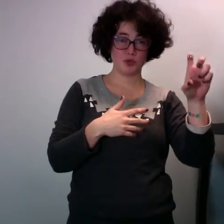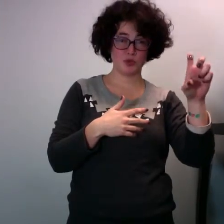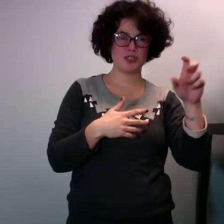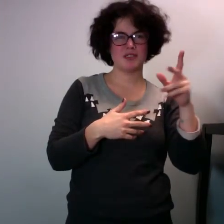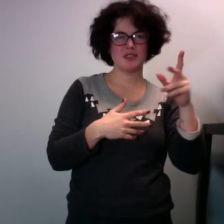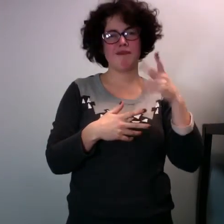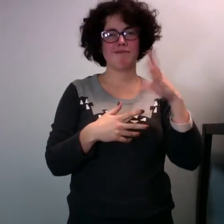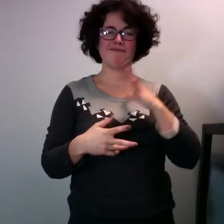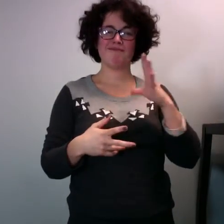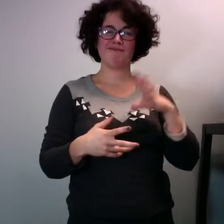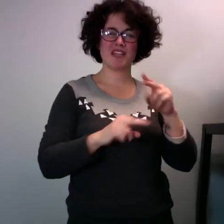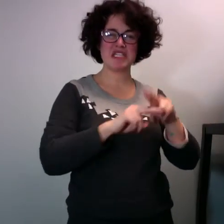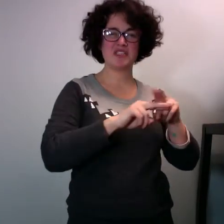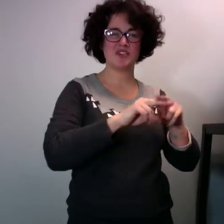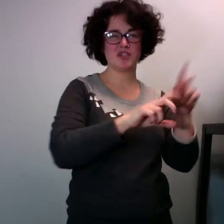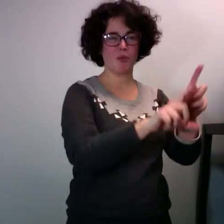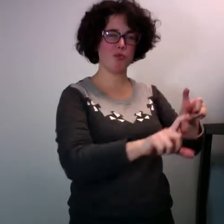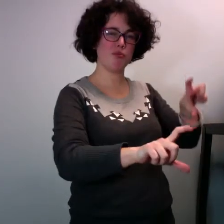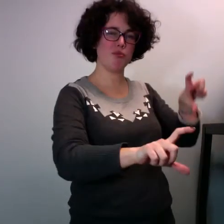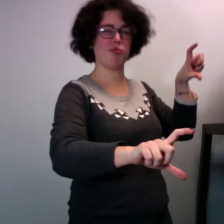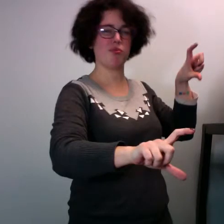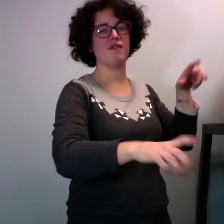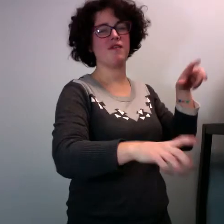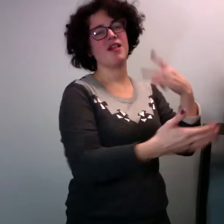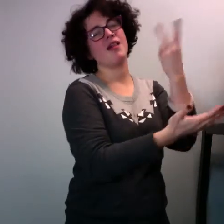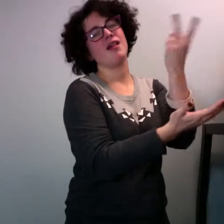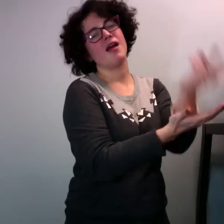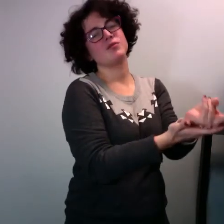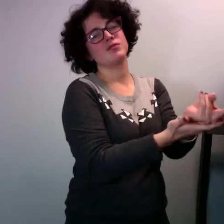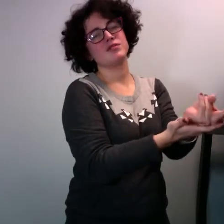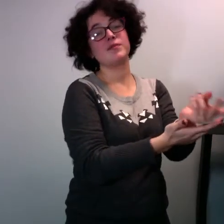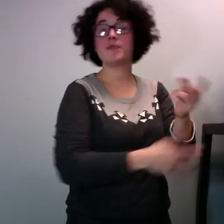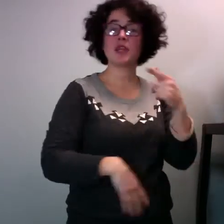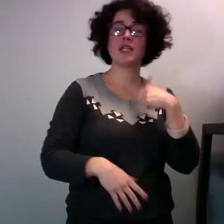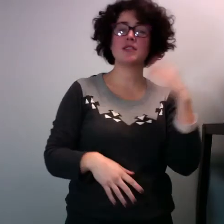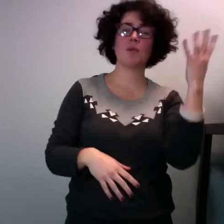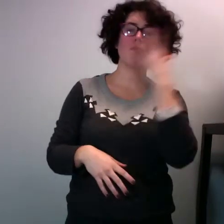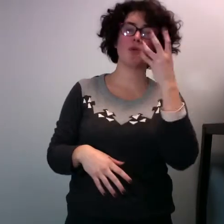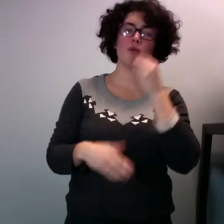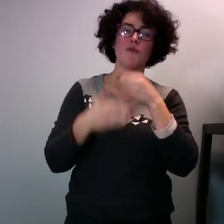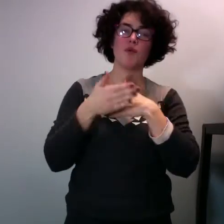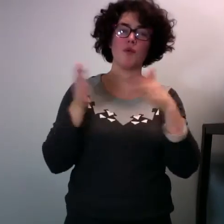And it's a beautiful room with lots of prints, botanical prints that were popular in Victorian